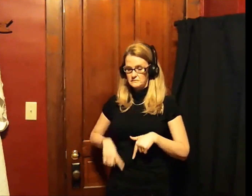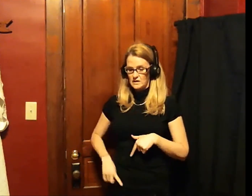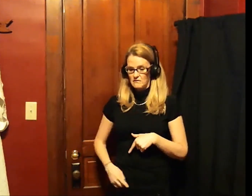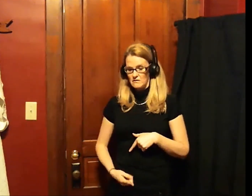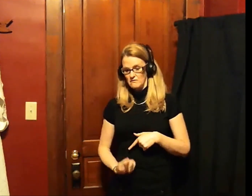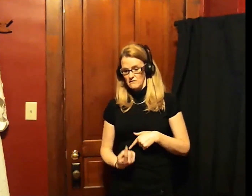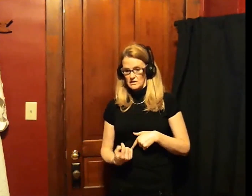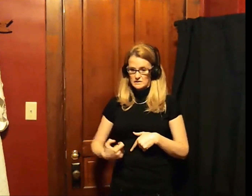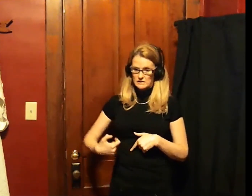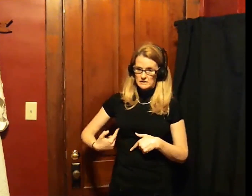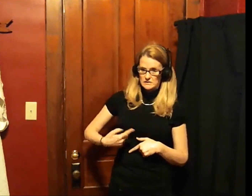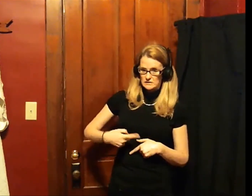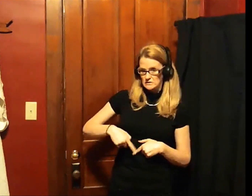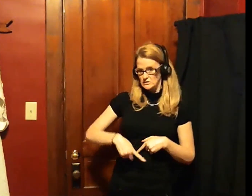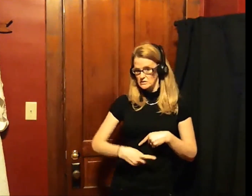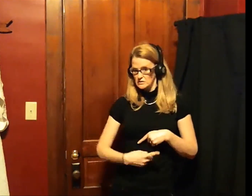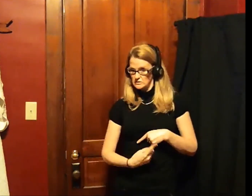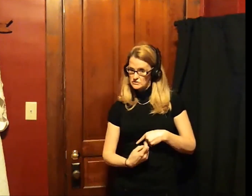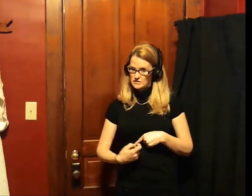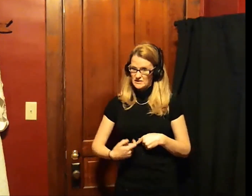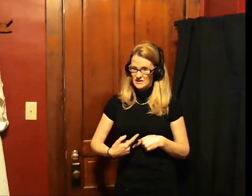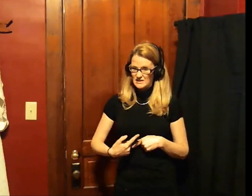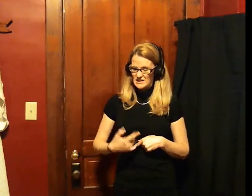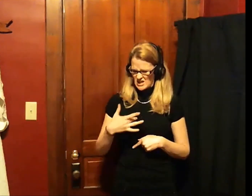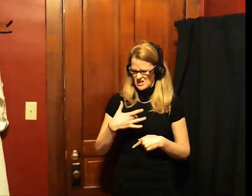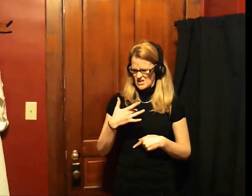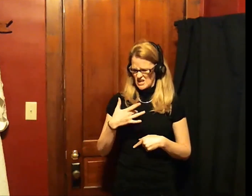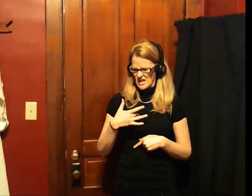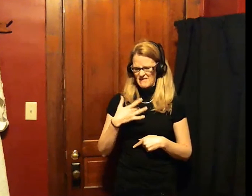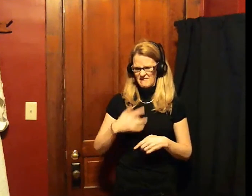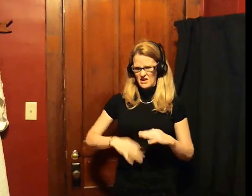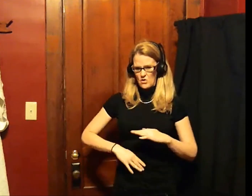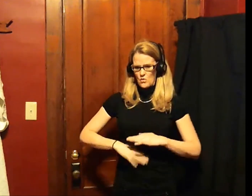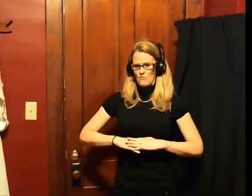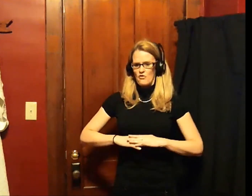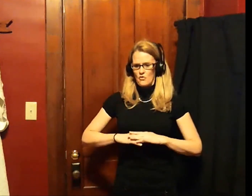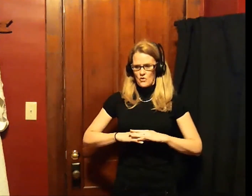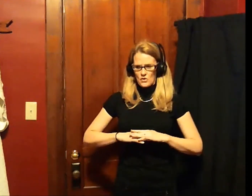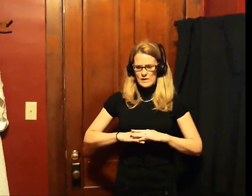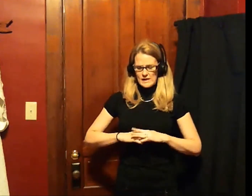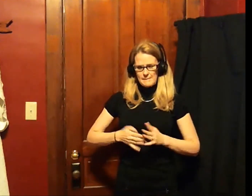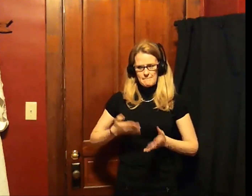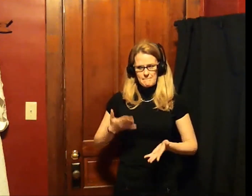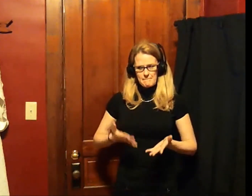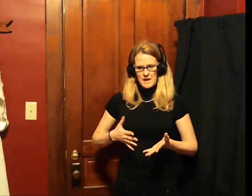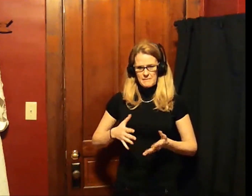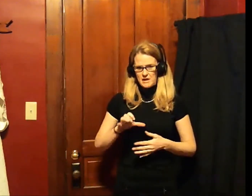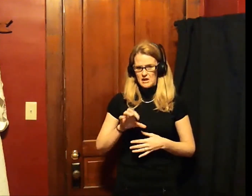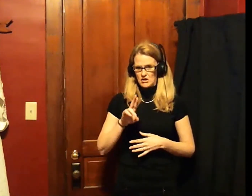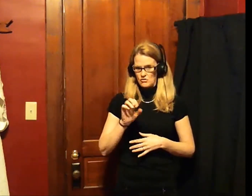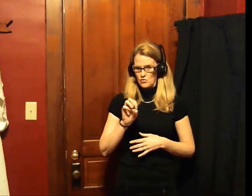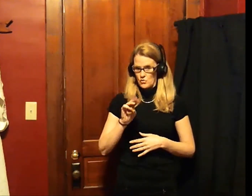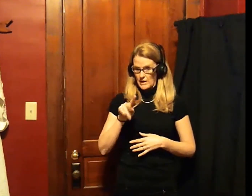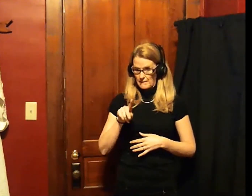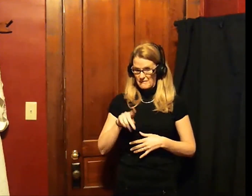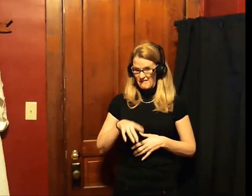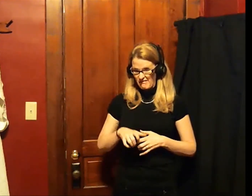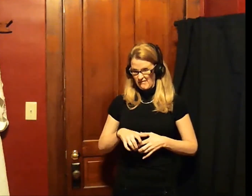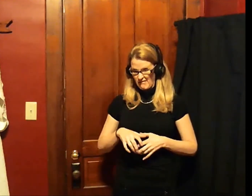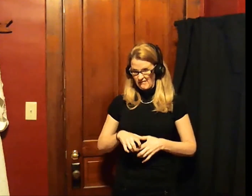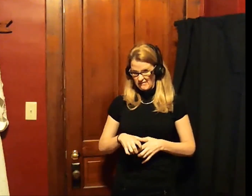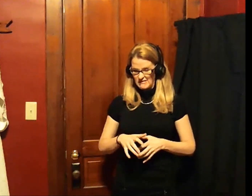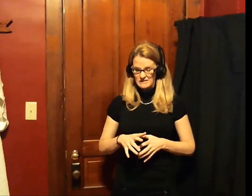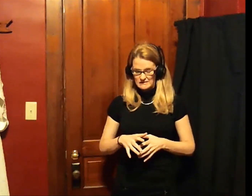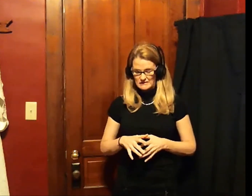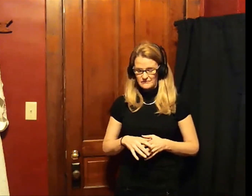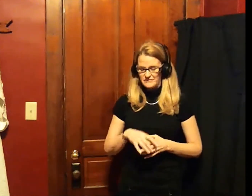doing this, and he's turning some of the corners in the colon, there's a sensation of fullness and sometimes some